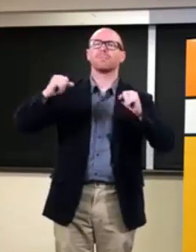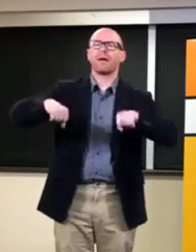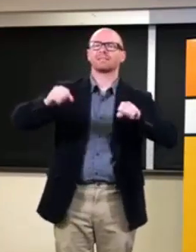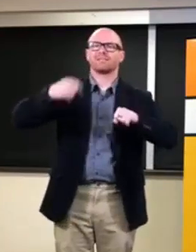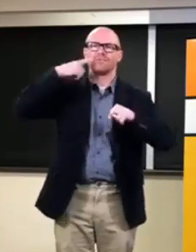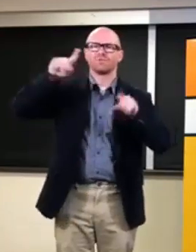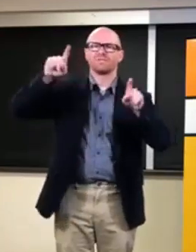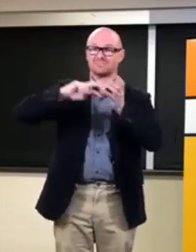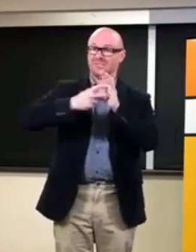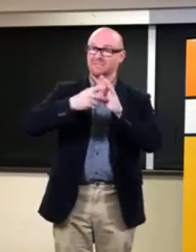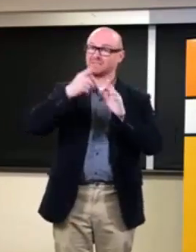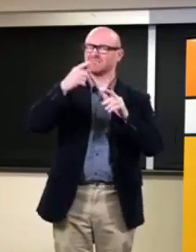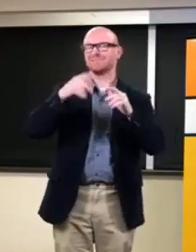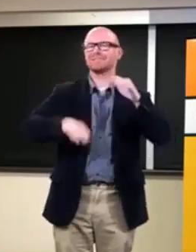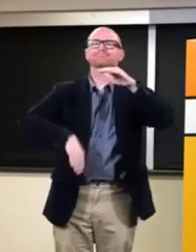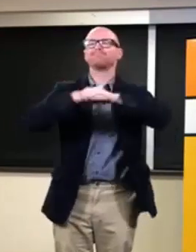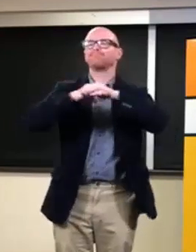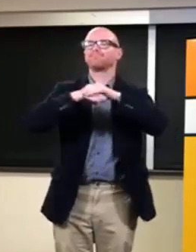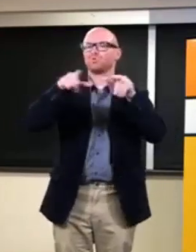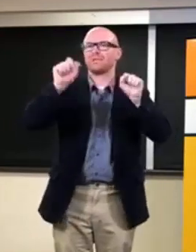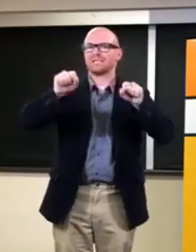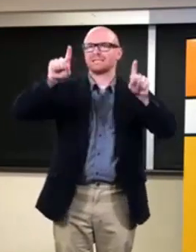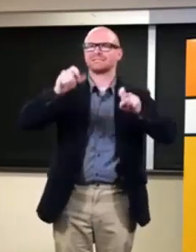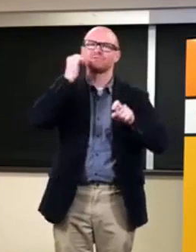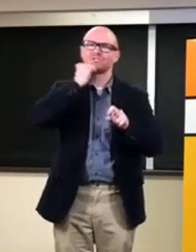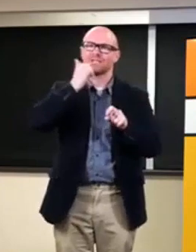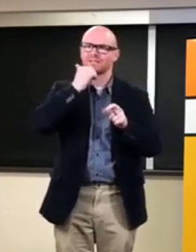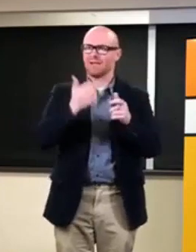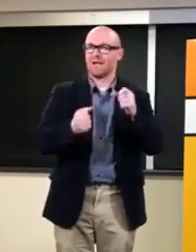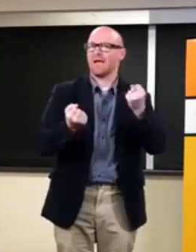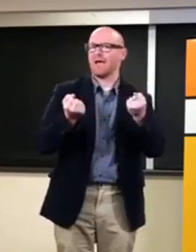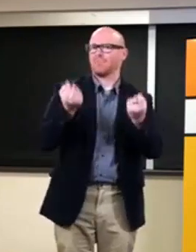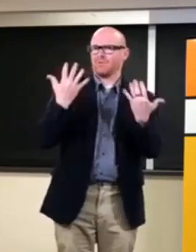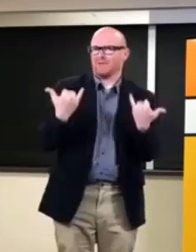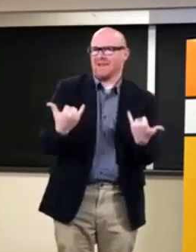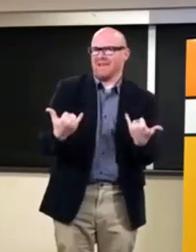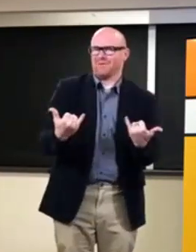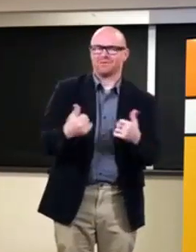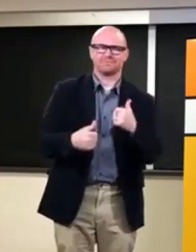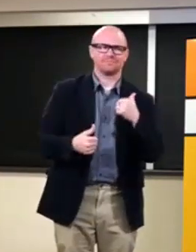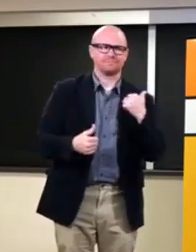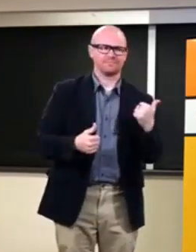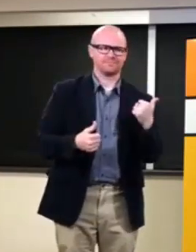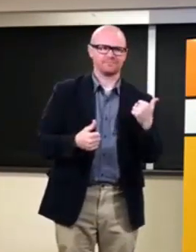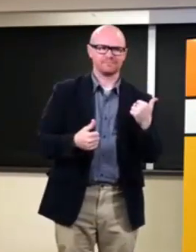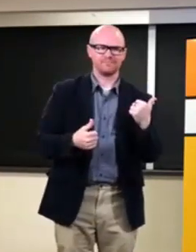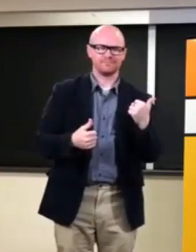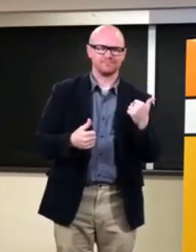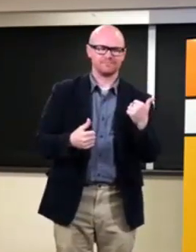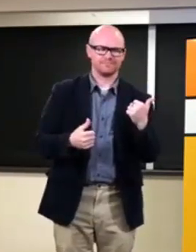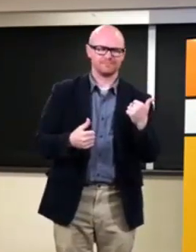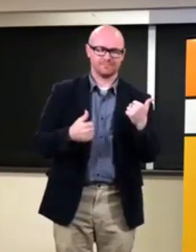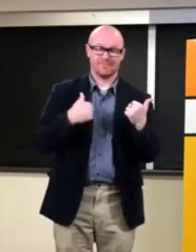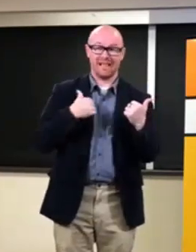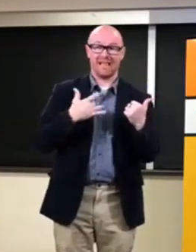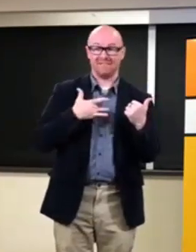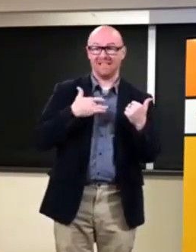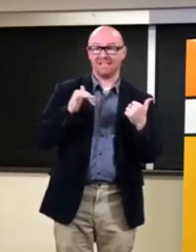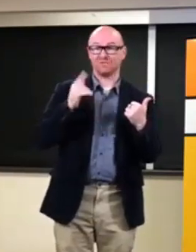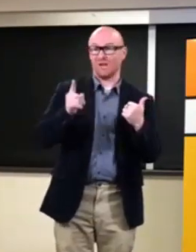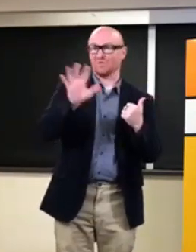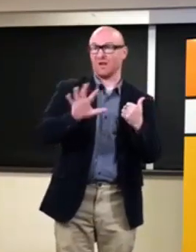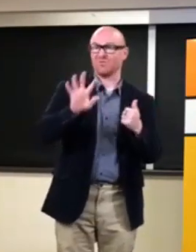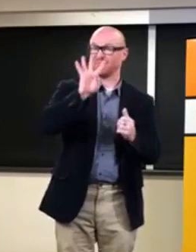we maxing that out in the number of tests that we're doing? Sure, so the question is, what is our current capacity as a state? You know, I think it's somewhere